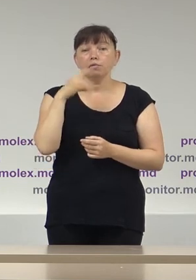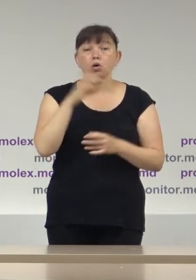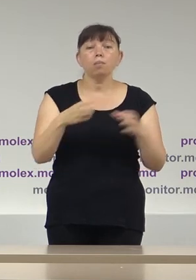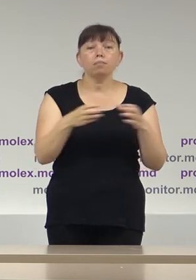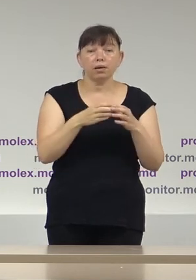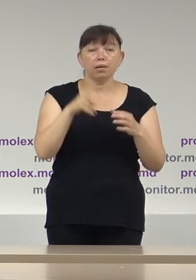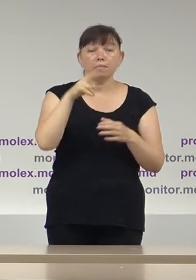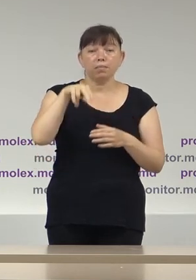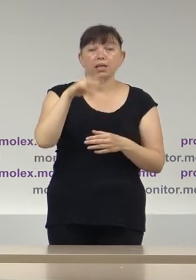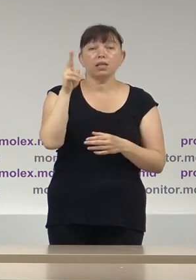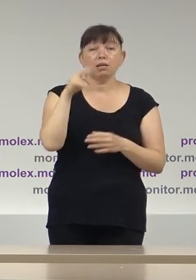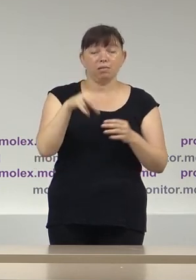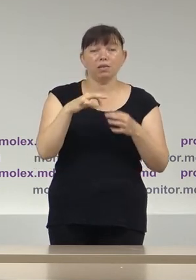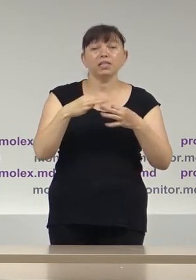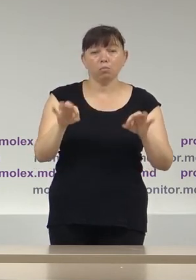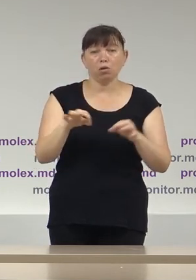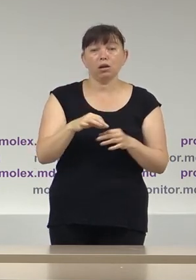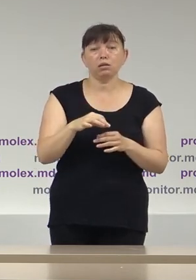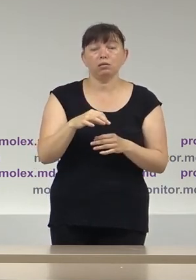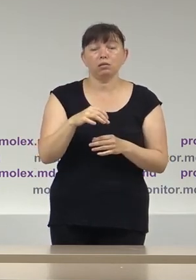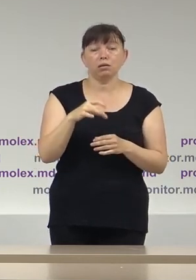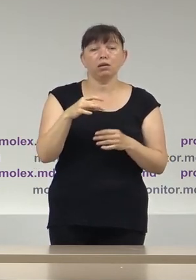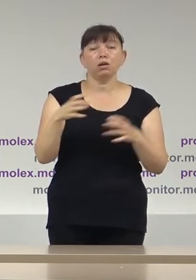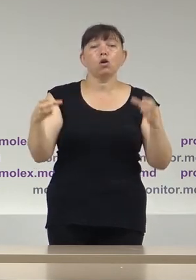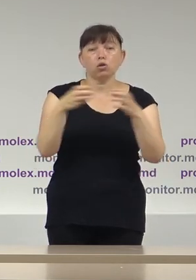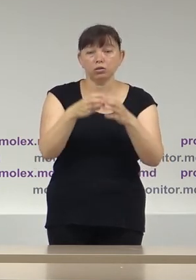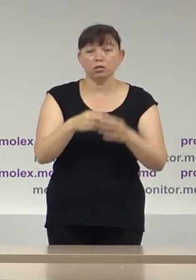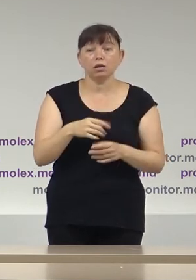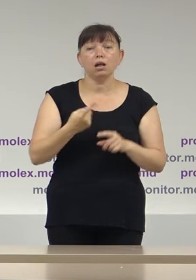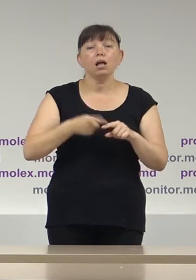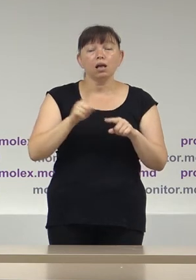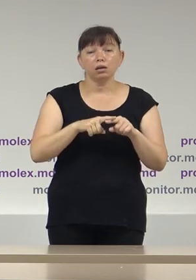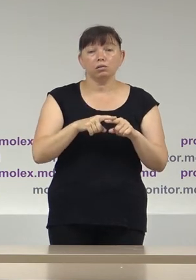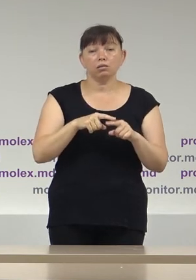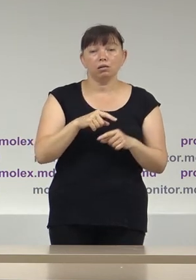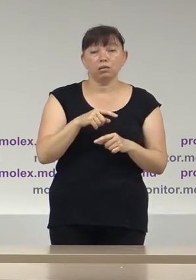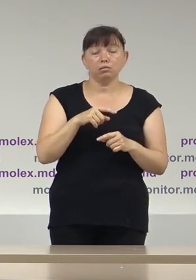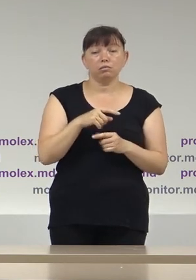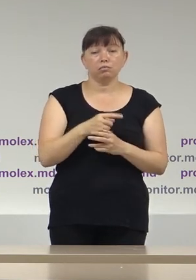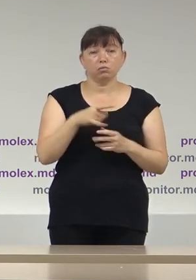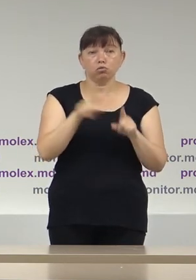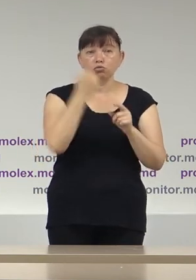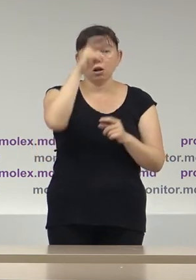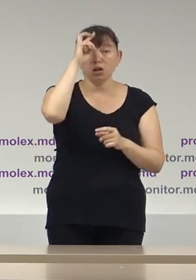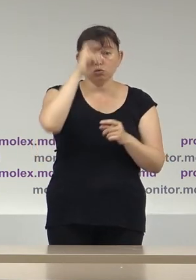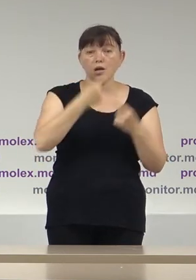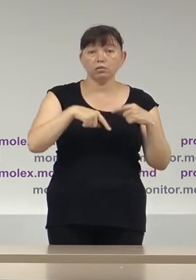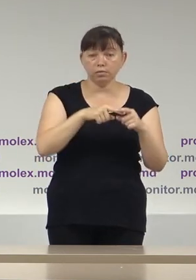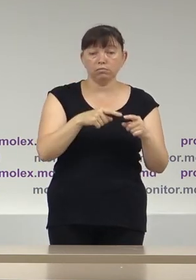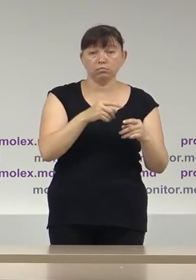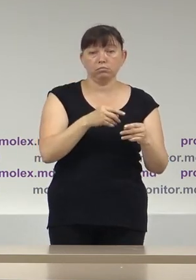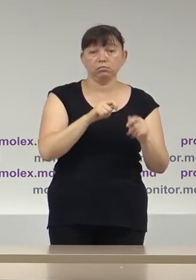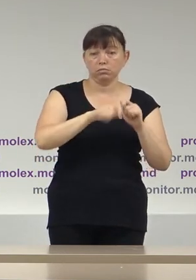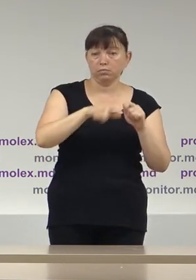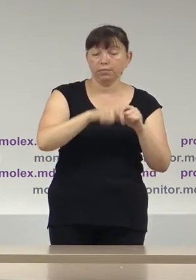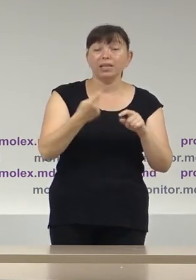companies. Party for Developing and Strengthening Moldova, 120,000 lei donated by Companado and